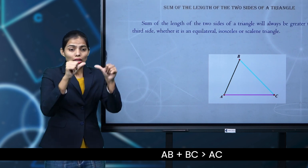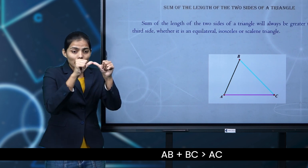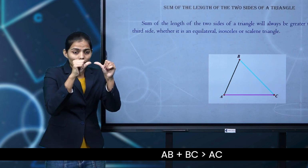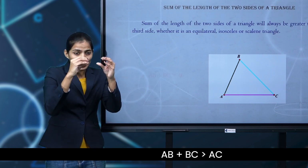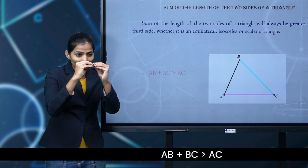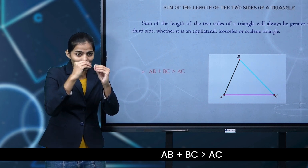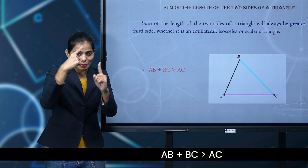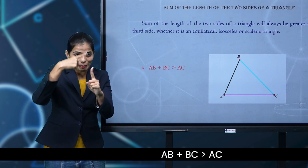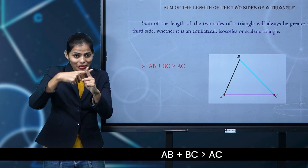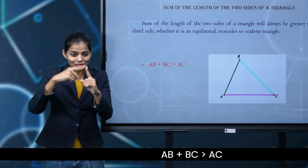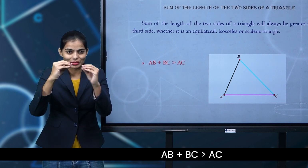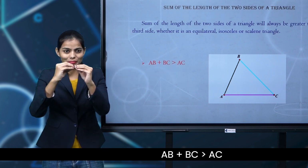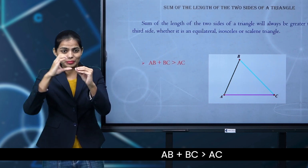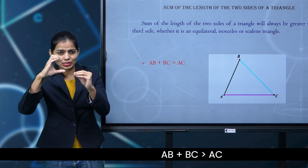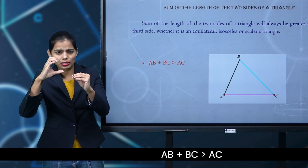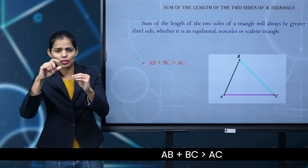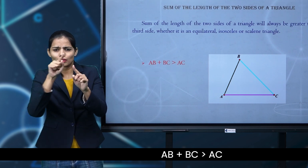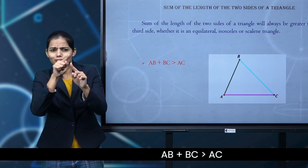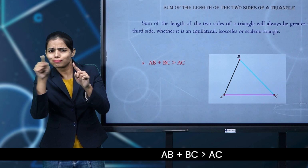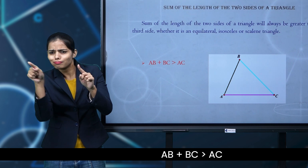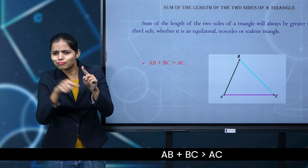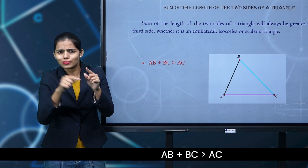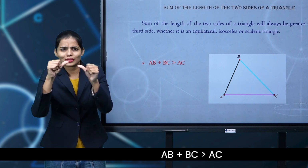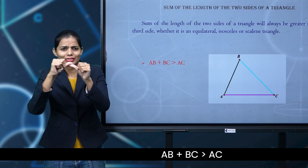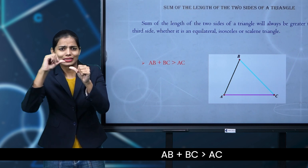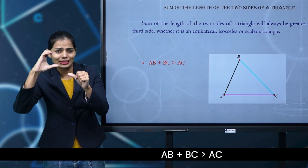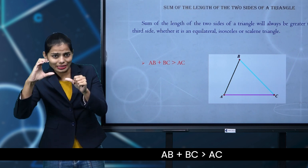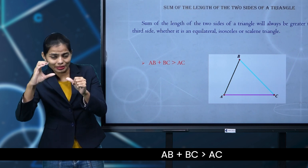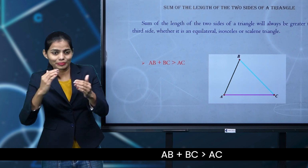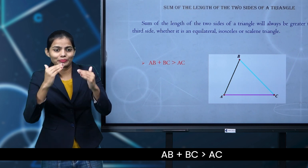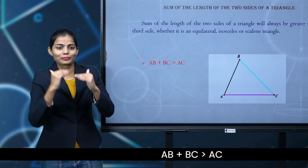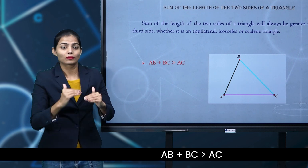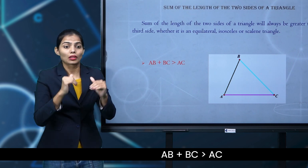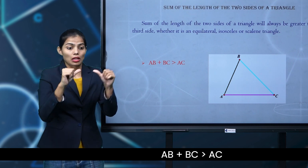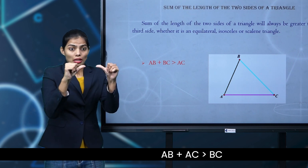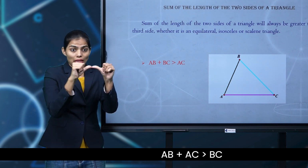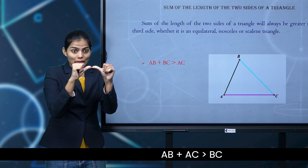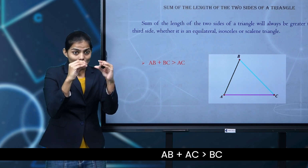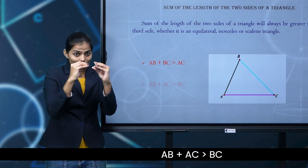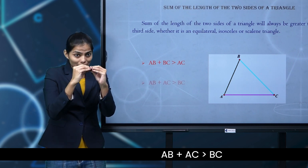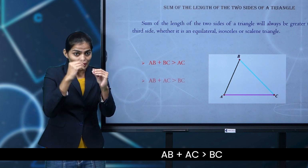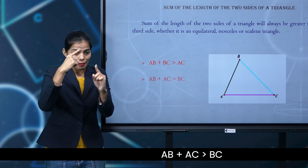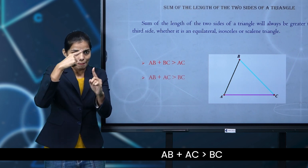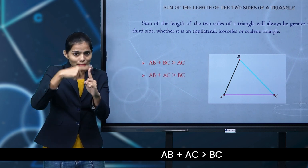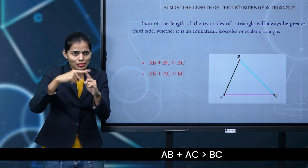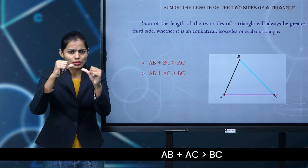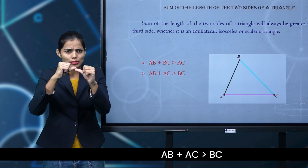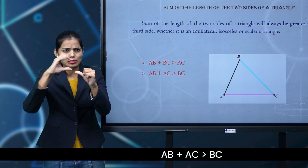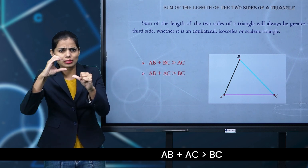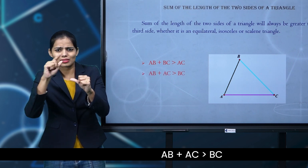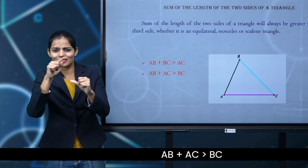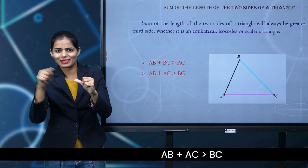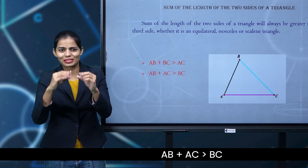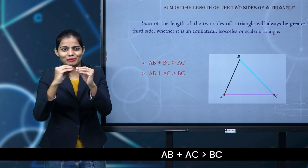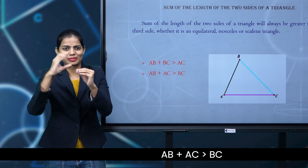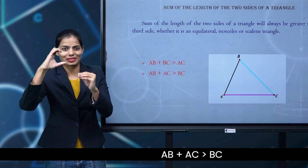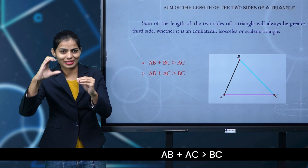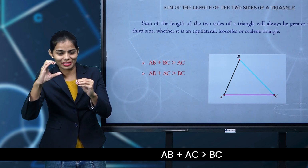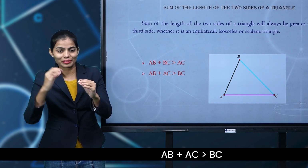AB plus BC greater than AC. AB plus AC greater than